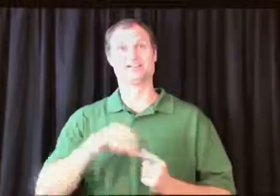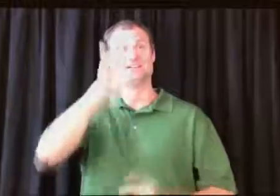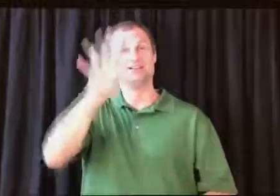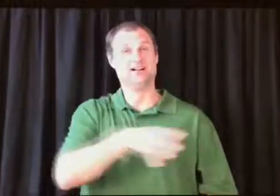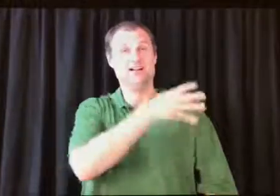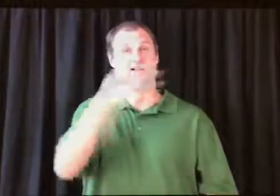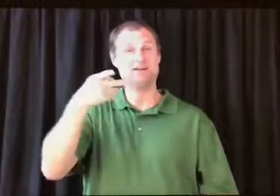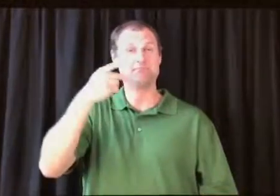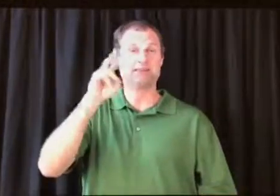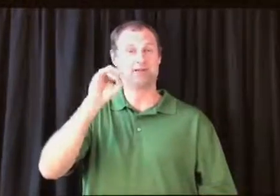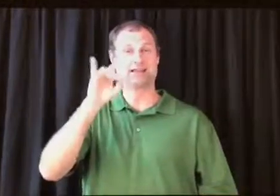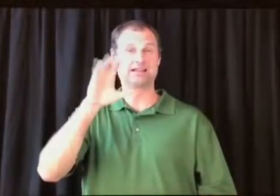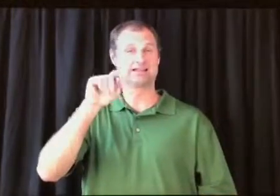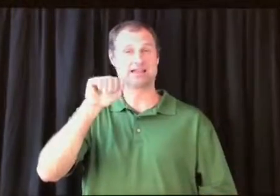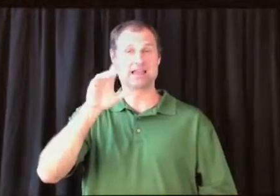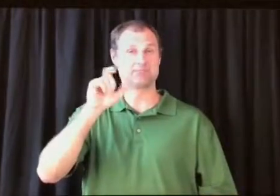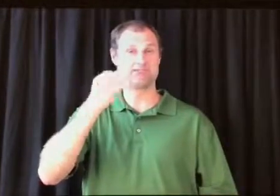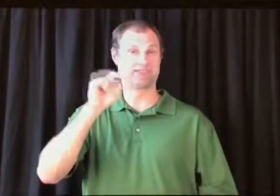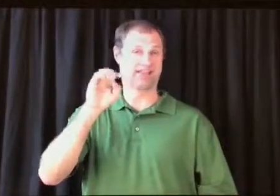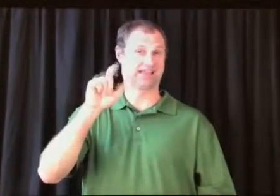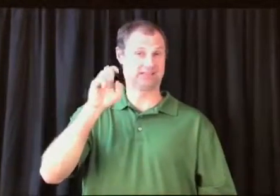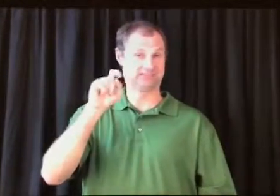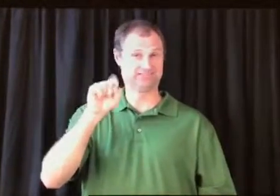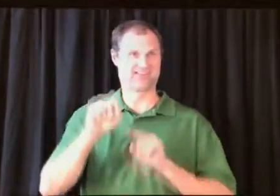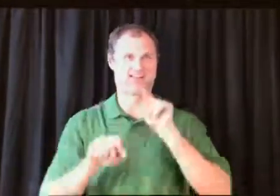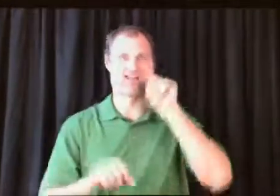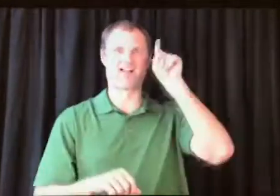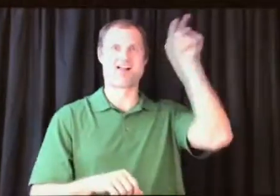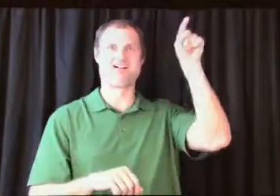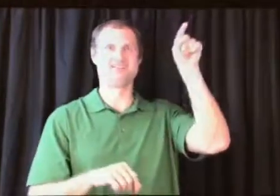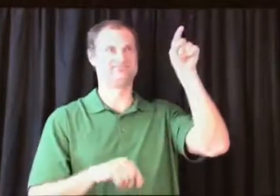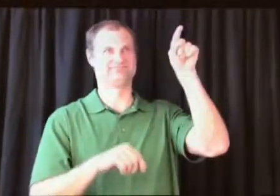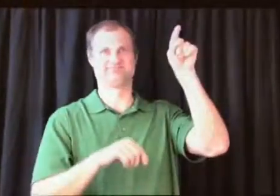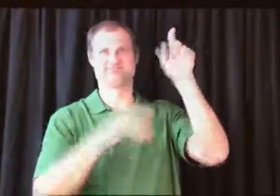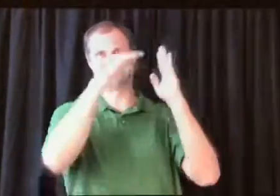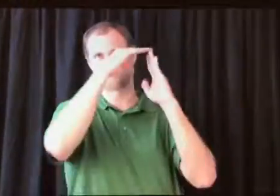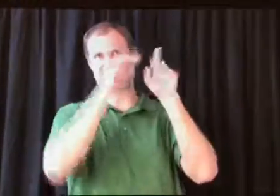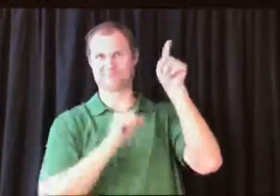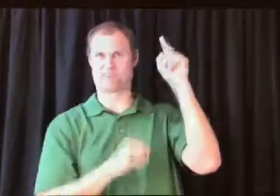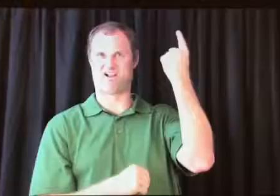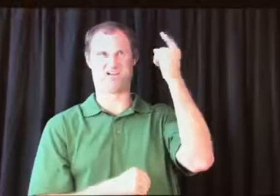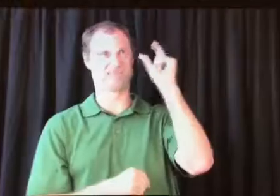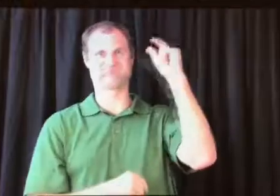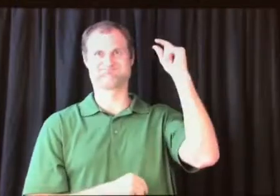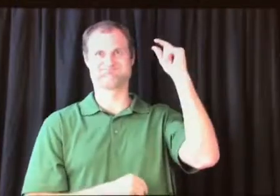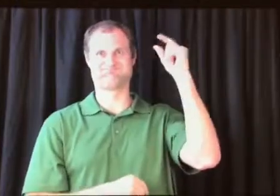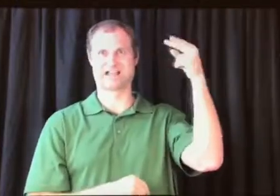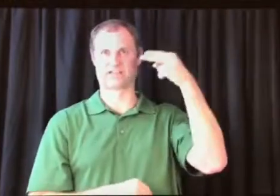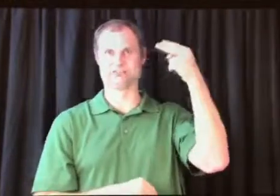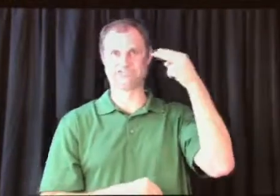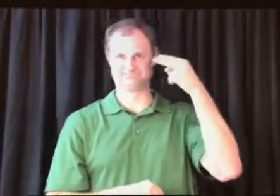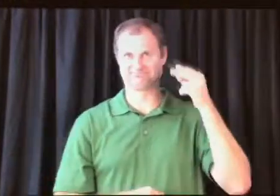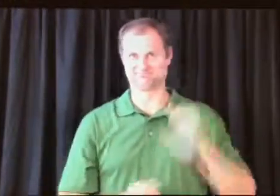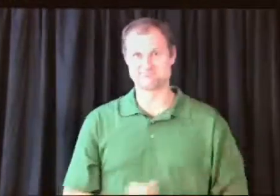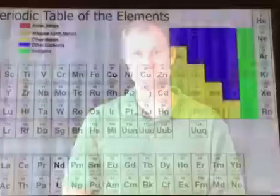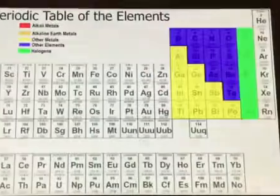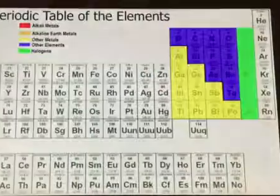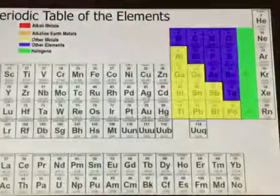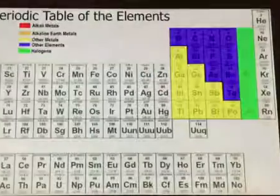So today's topic is hydrogen, and it has an atomic number of 1, and it is located on the top left-hand corner